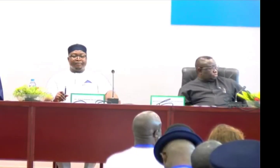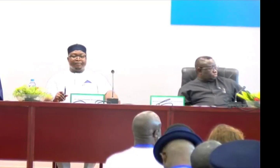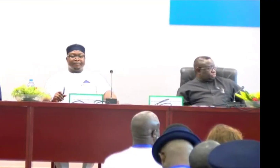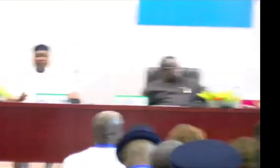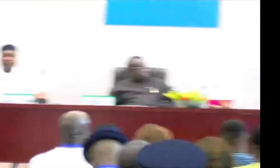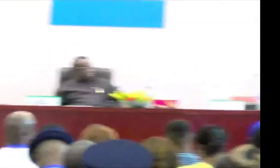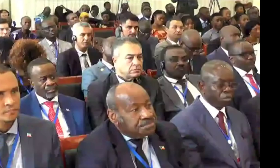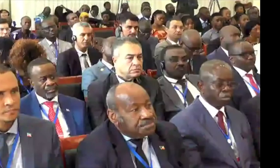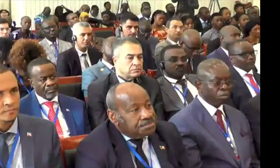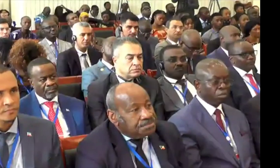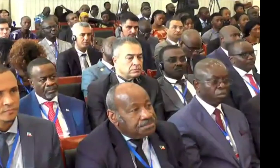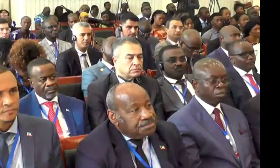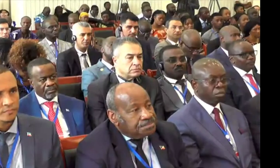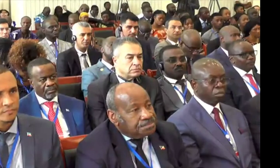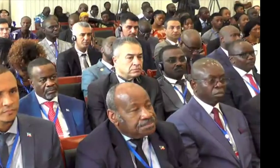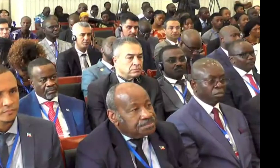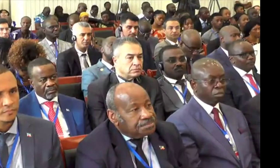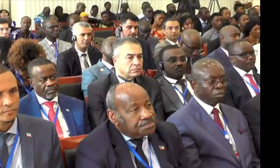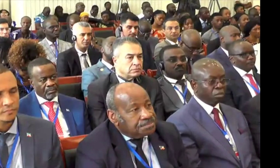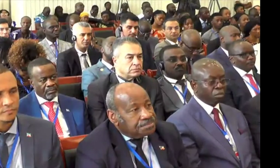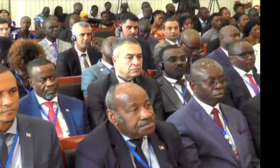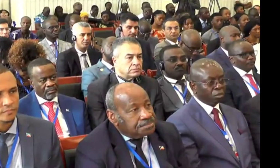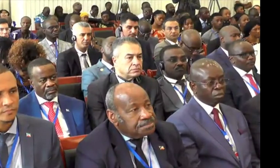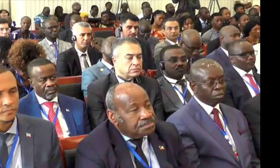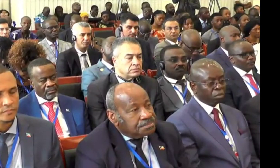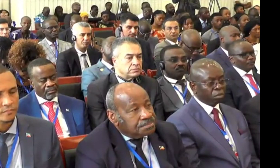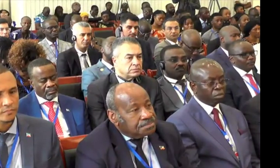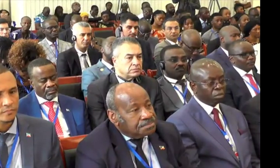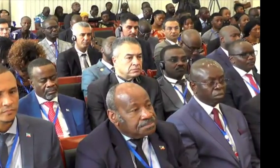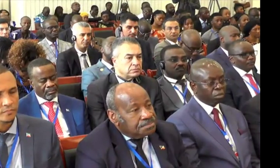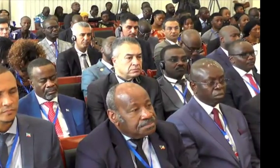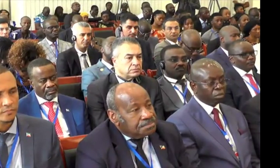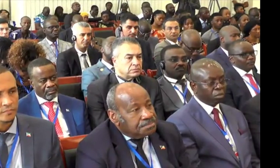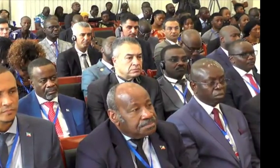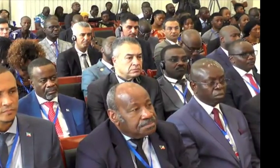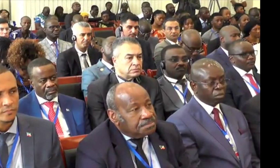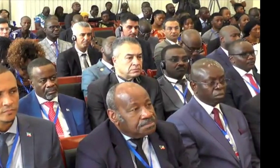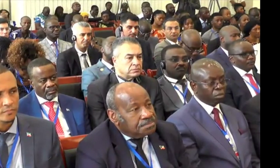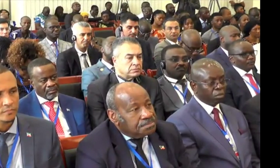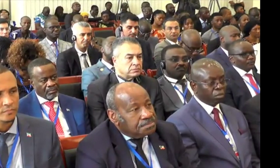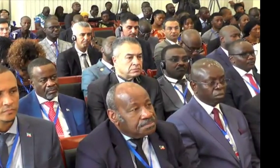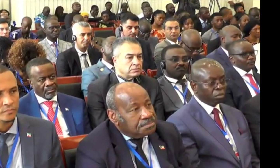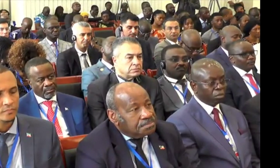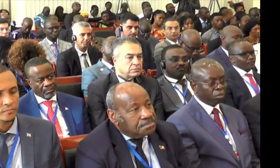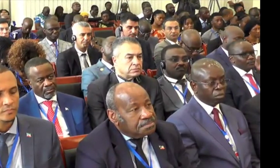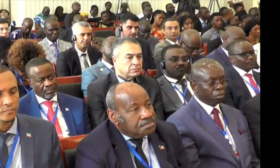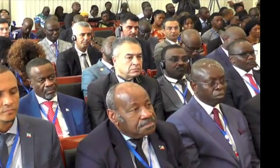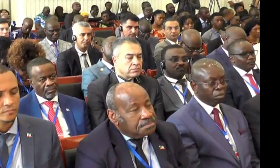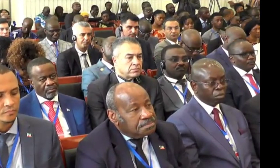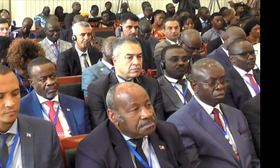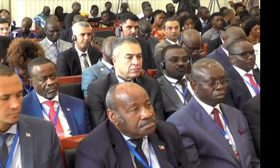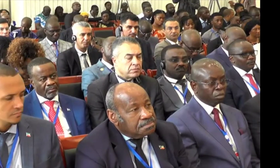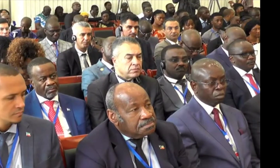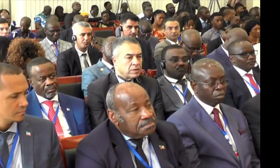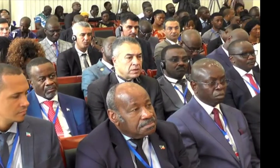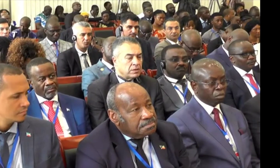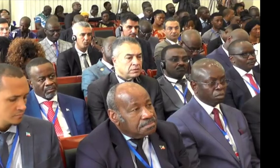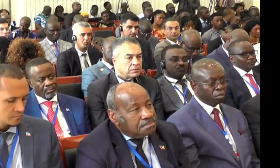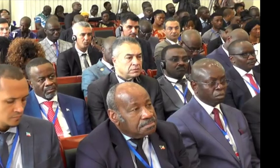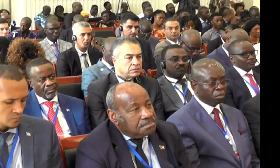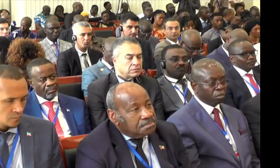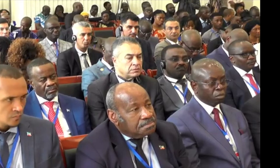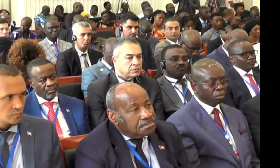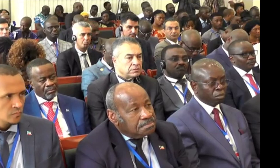noted the continued support for the common African position by many UN member states